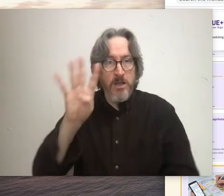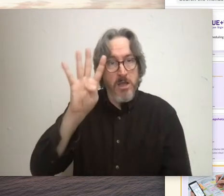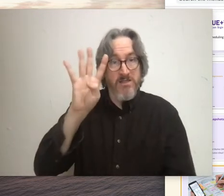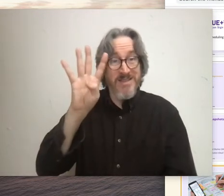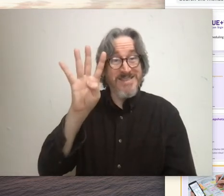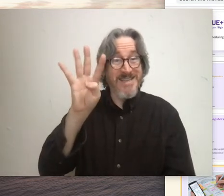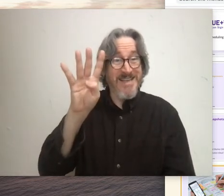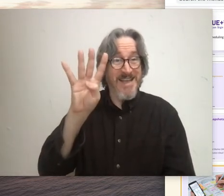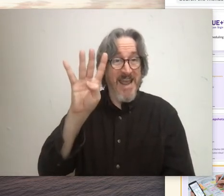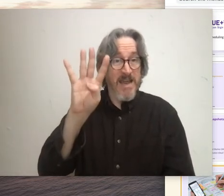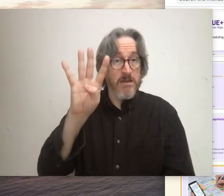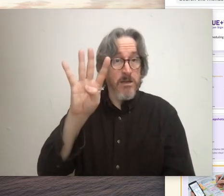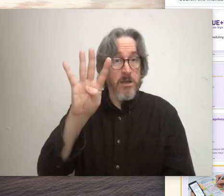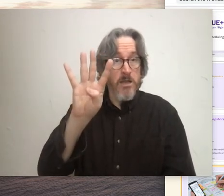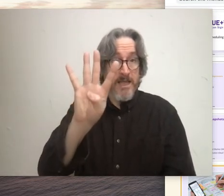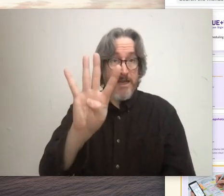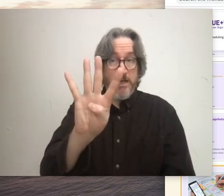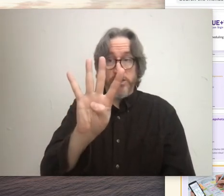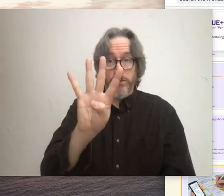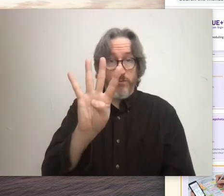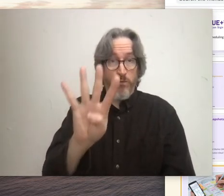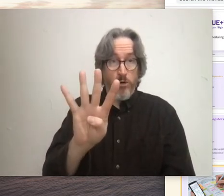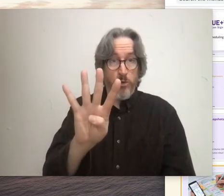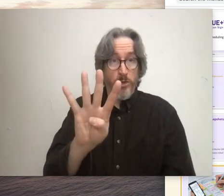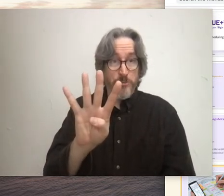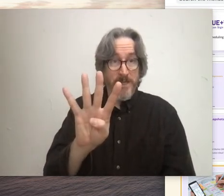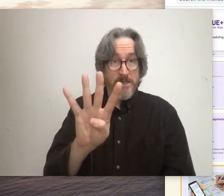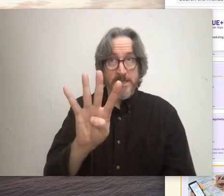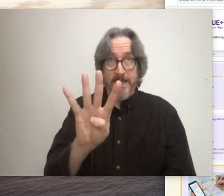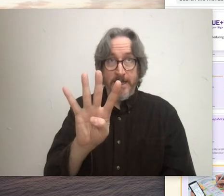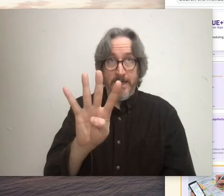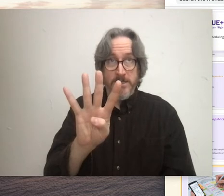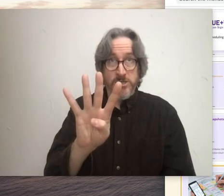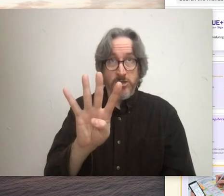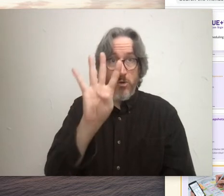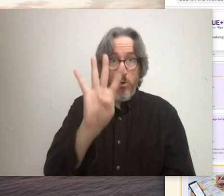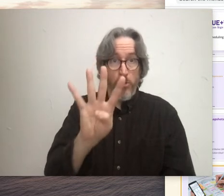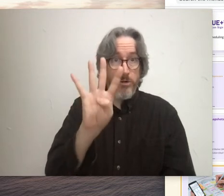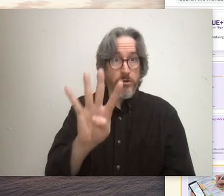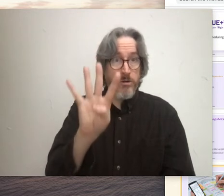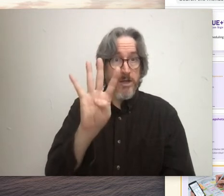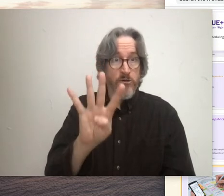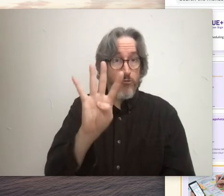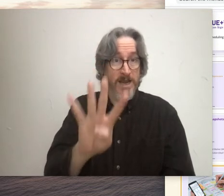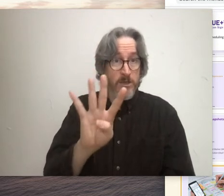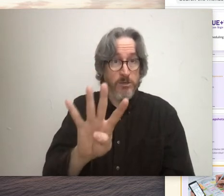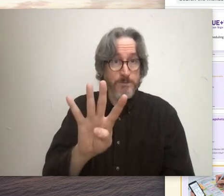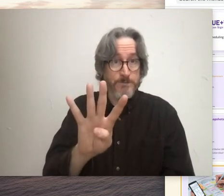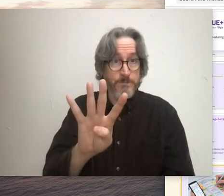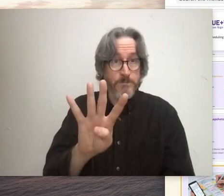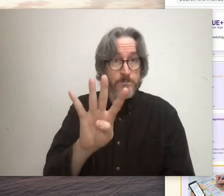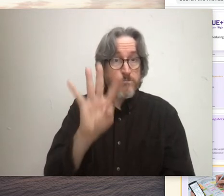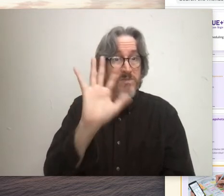a four and a flat hand. This is the key hand. It is four, which means it is ordered and